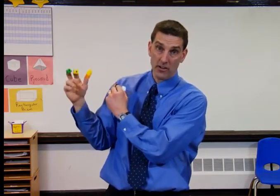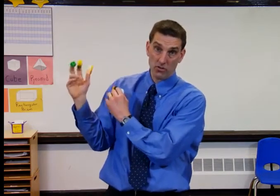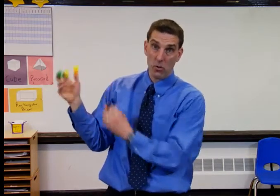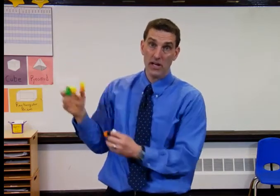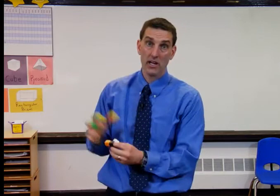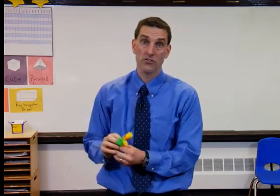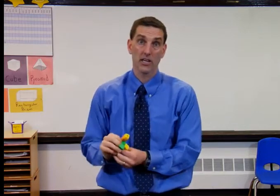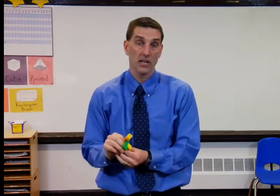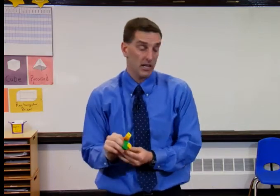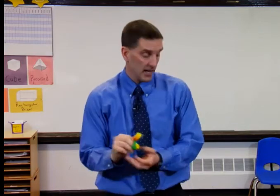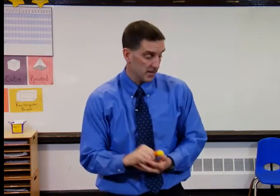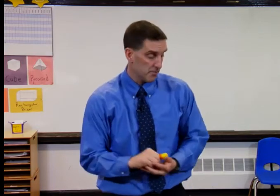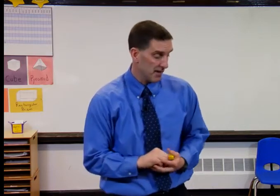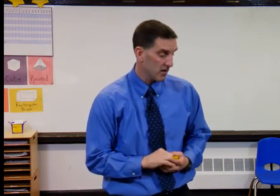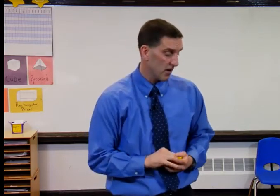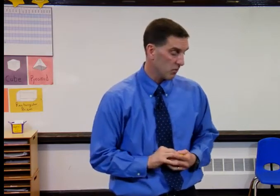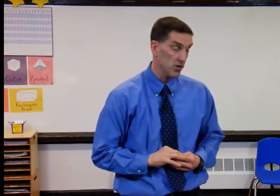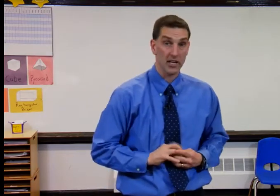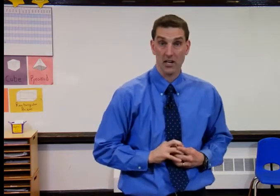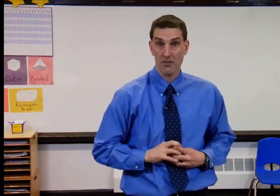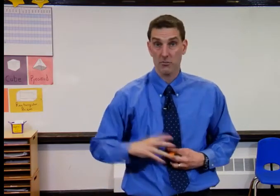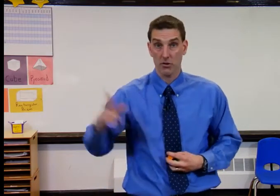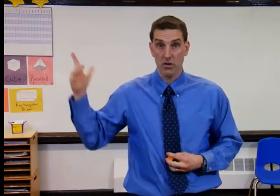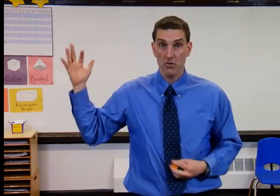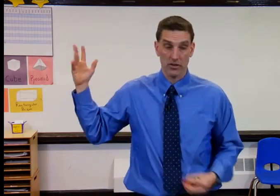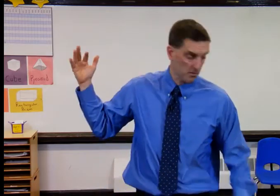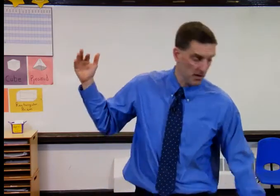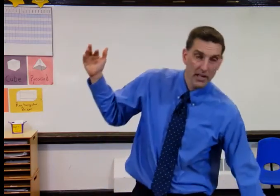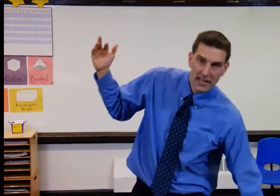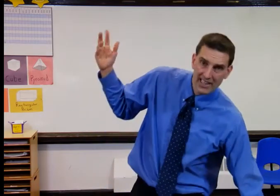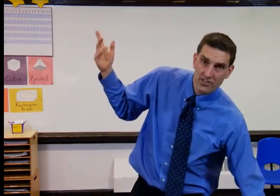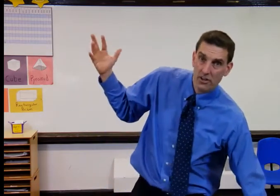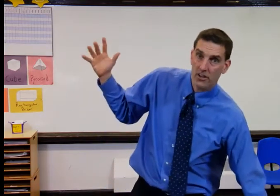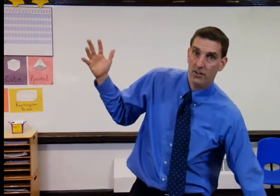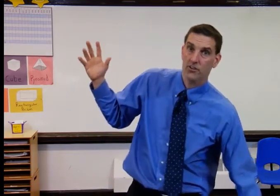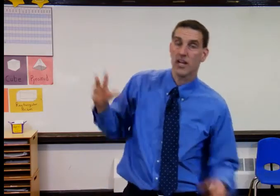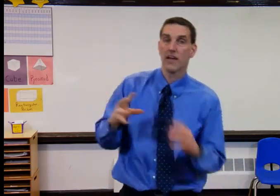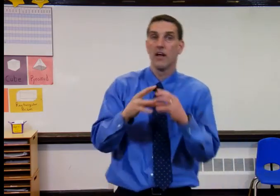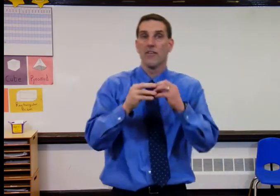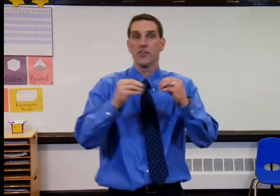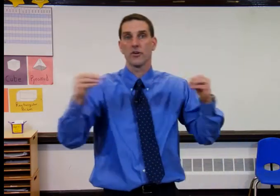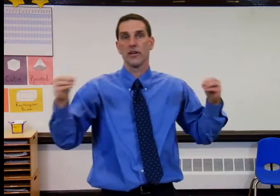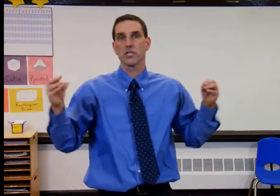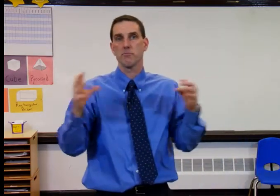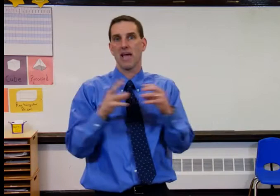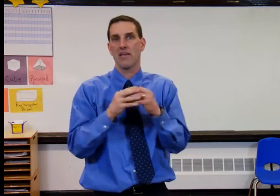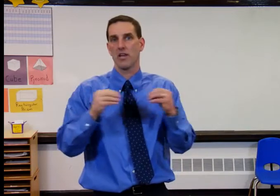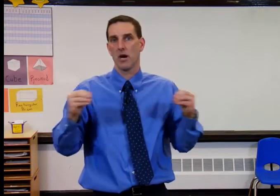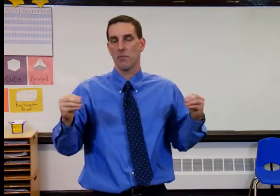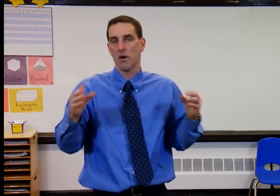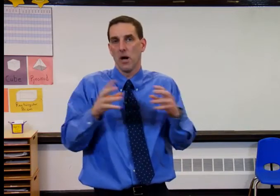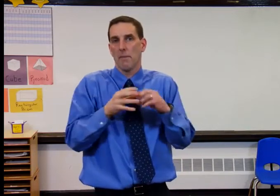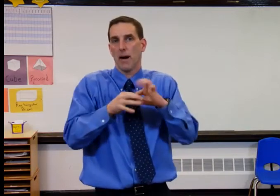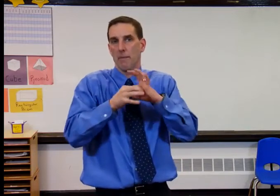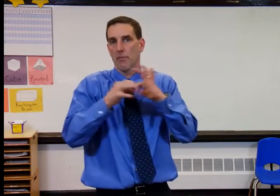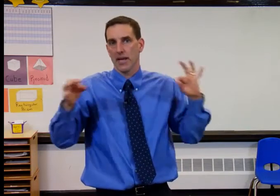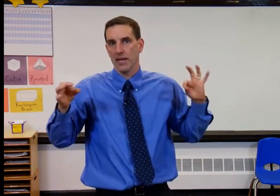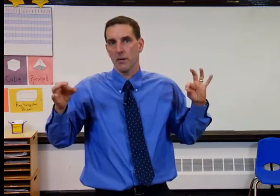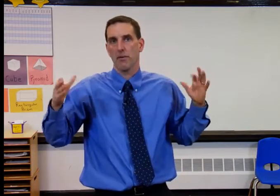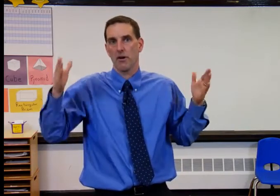quite nicely. And depending on when you get comfortable using them, kids start to understand that you can expand the number by breaking it apart